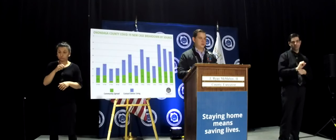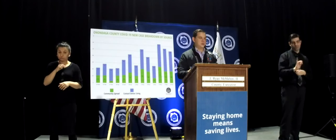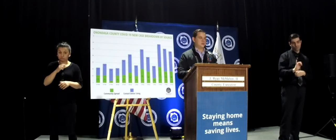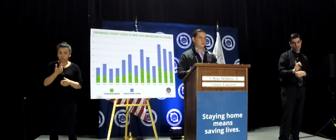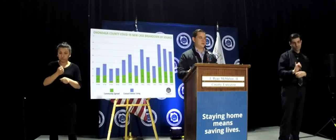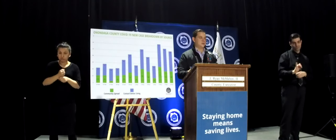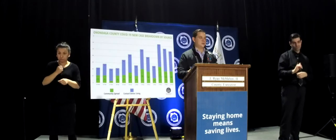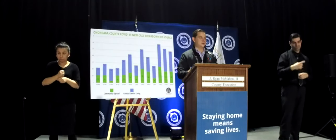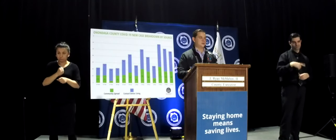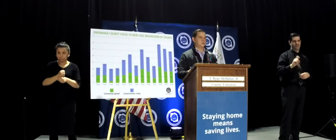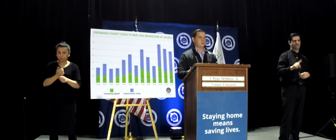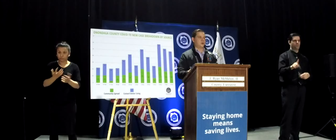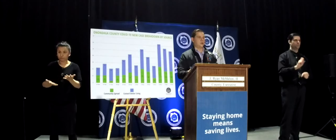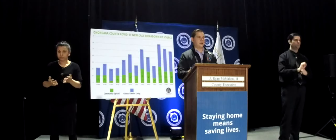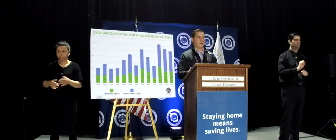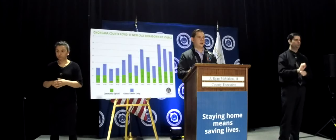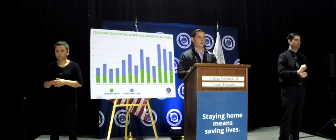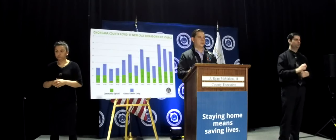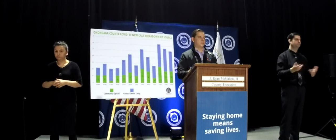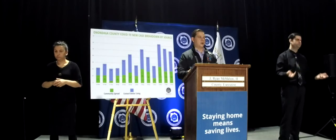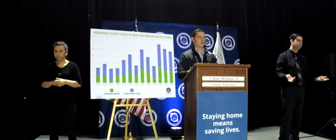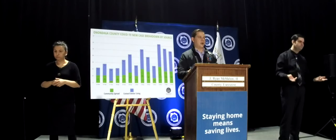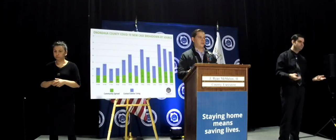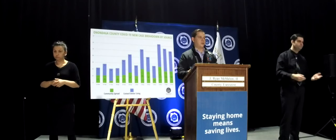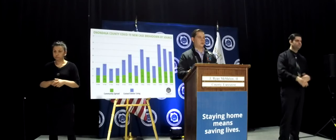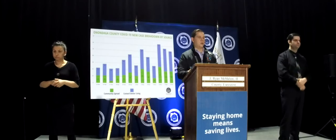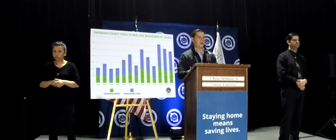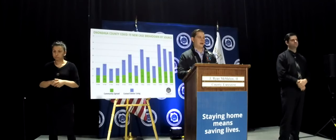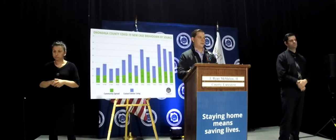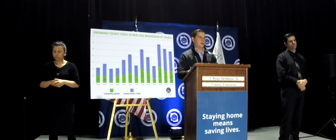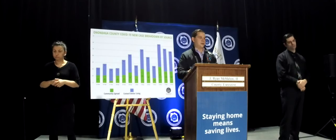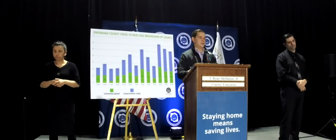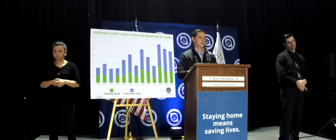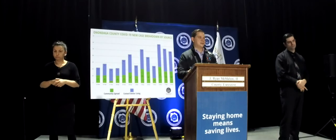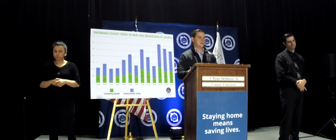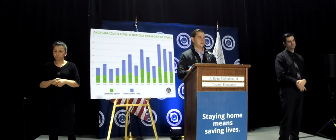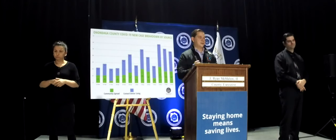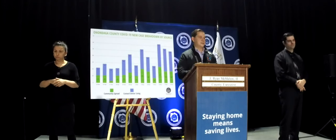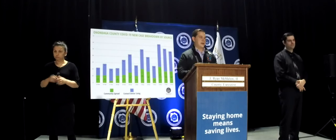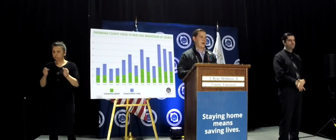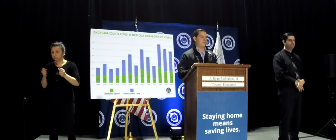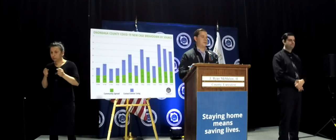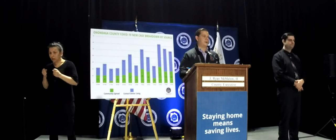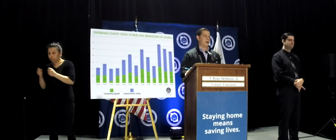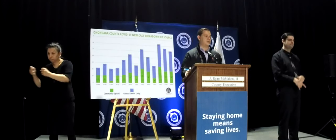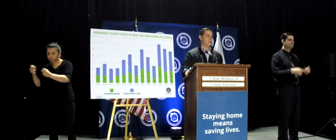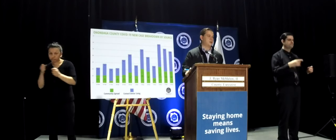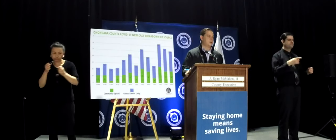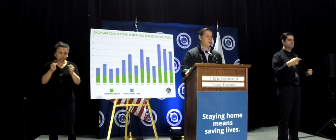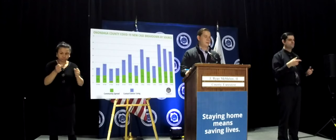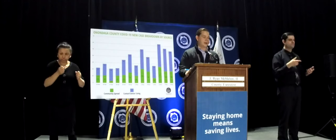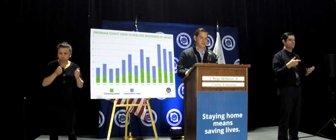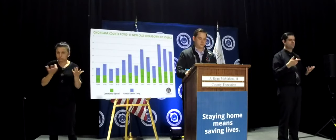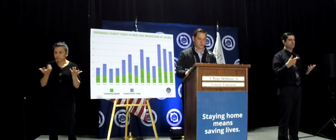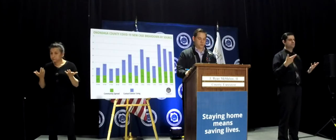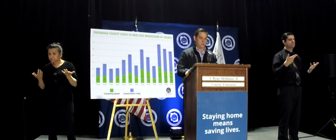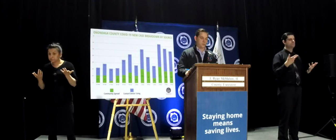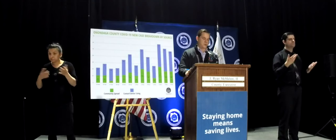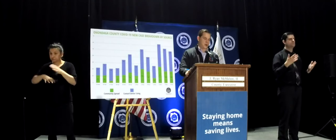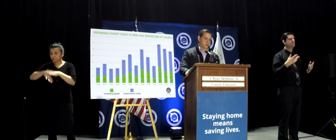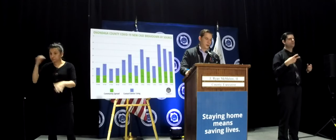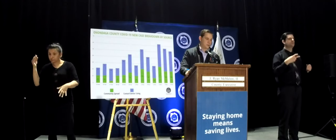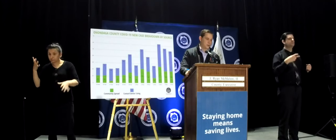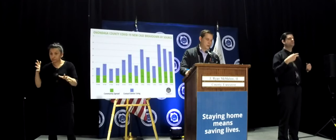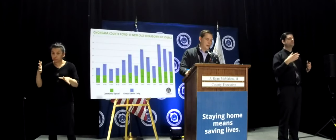the early narratives about travel and whatnot made a lot of sense. That's not happening now. So my assumption,